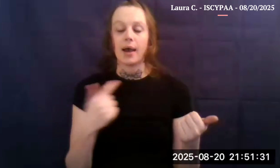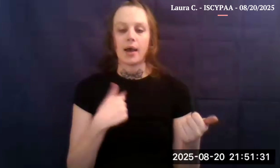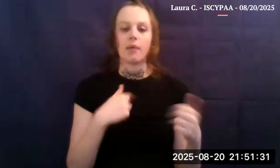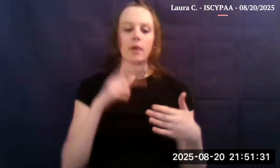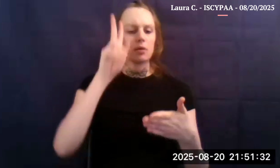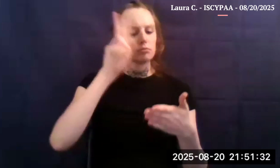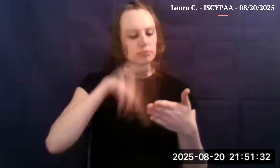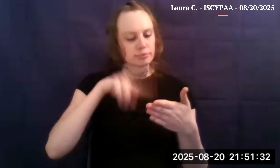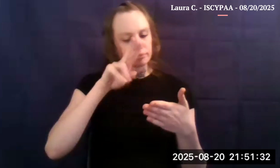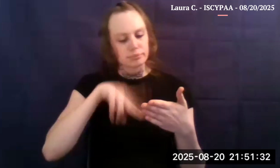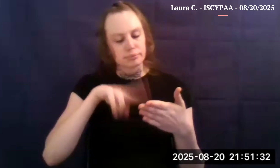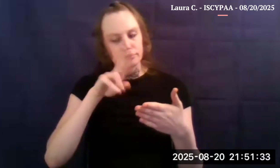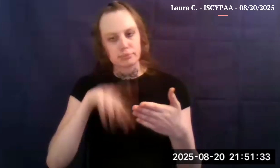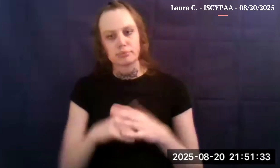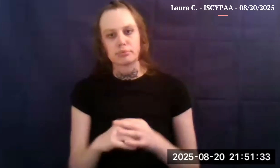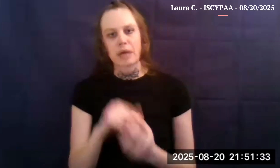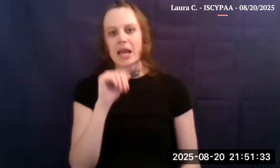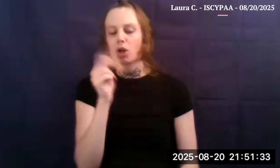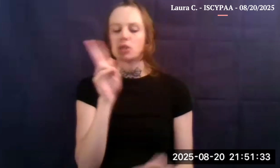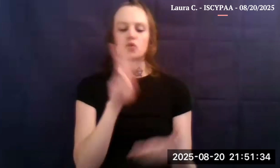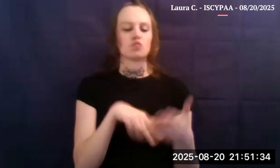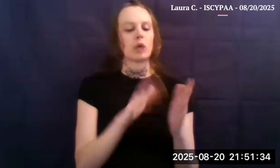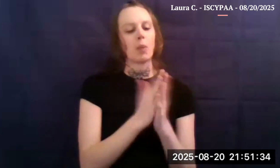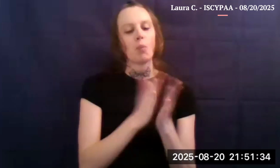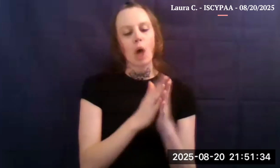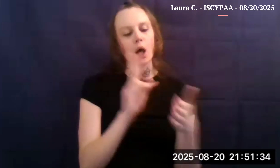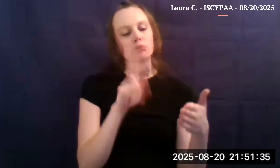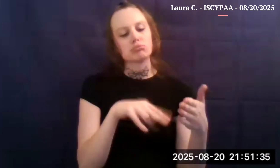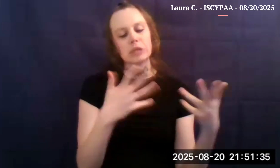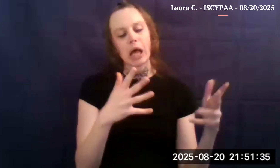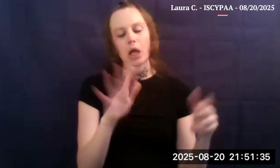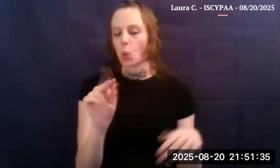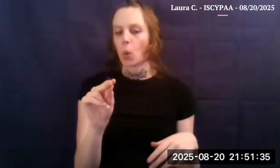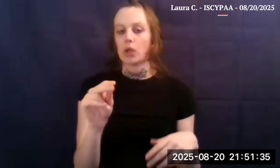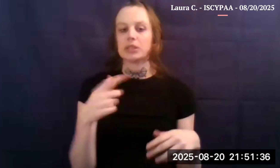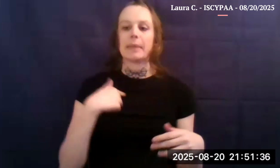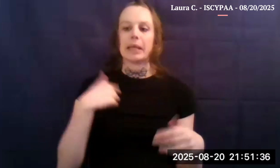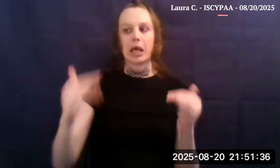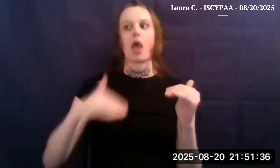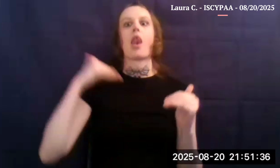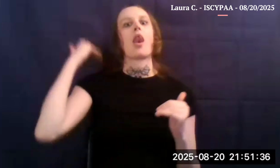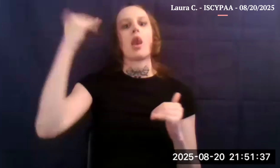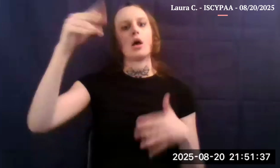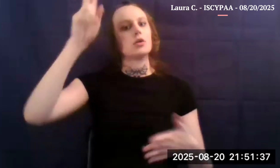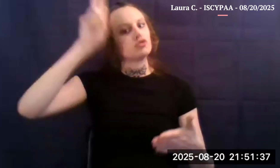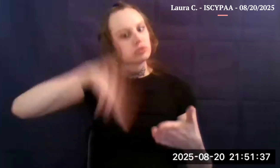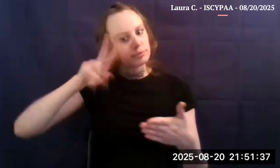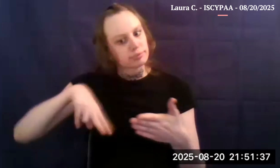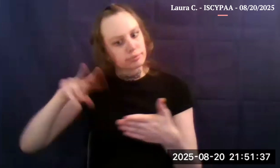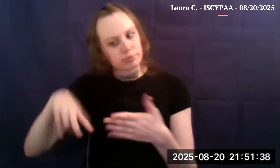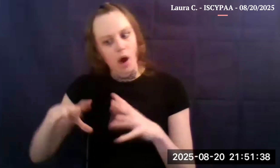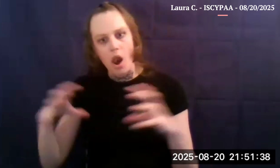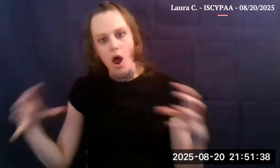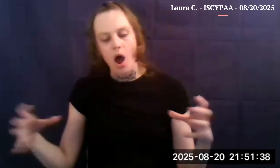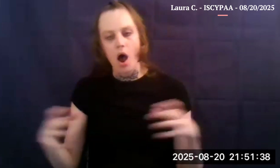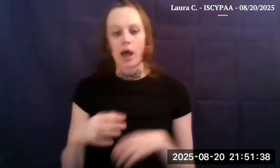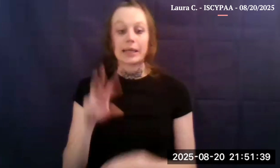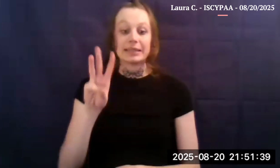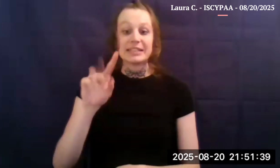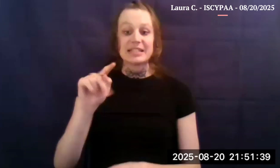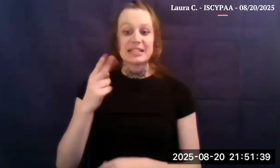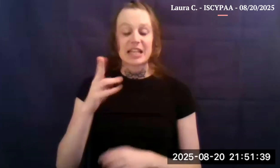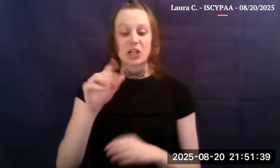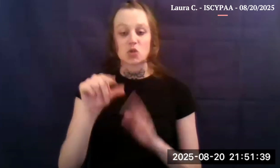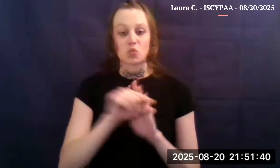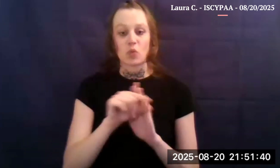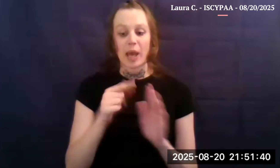it wasn't just reading books. It was excessive. Like in sixth grade, I remember I got sent down to the principal's office